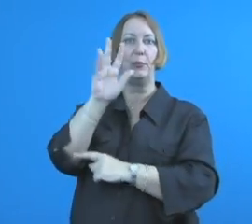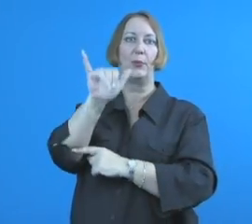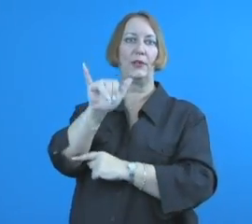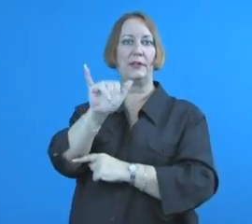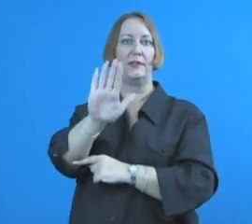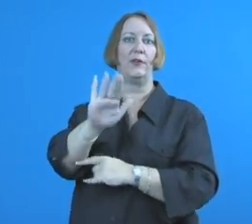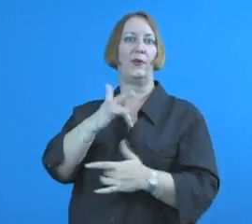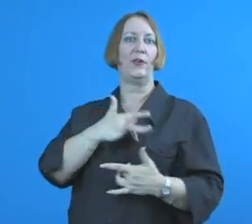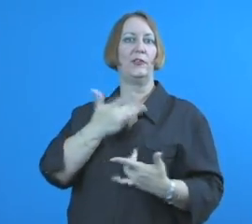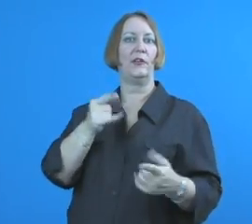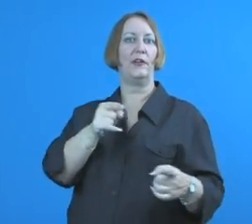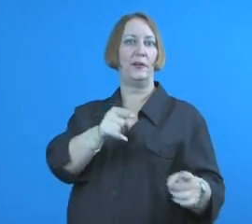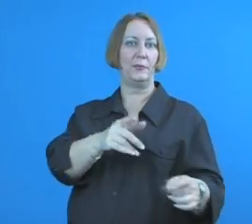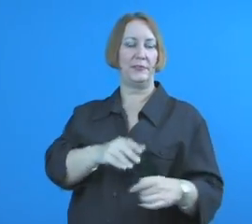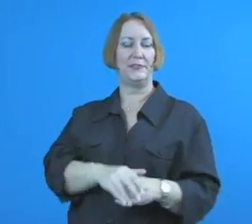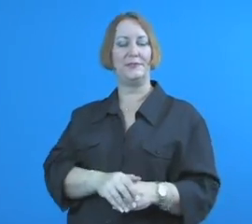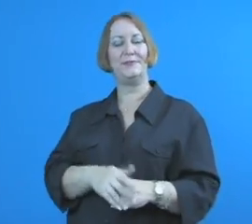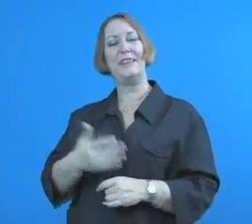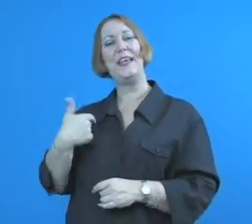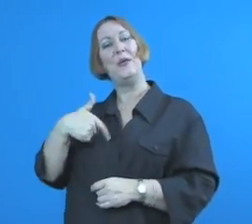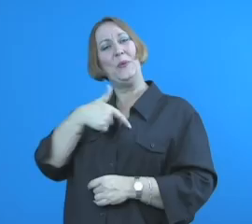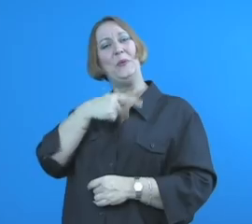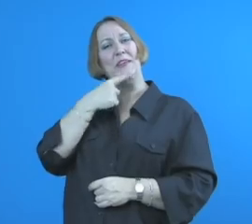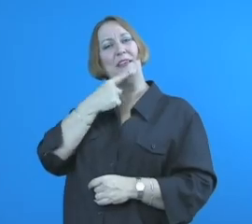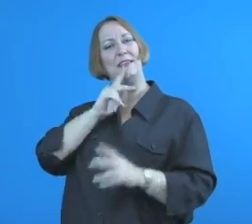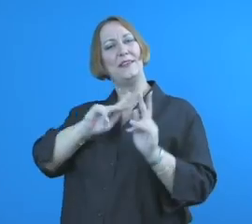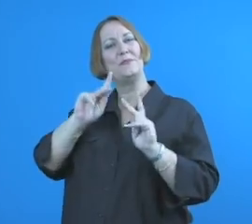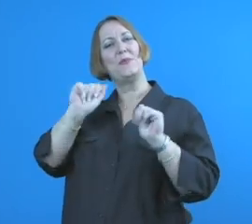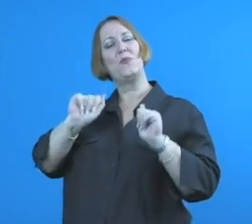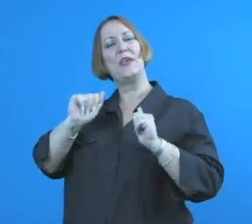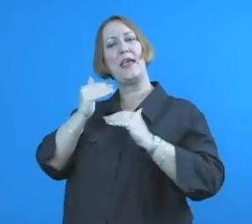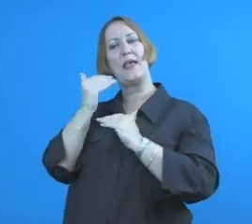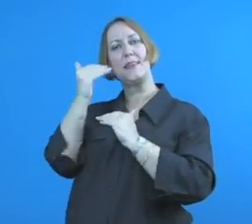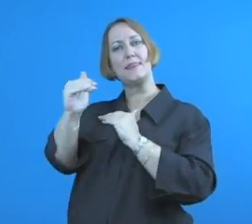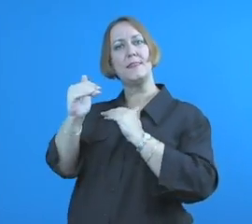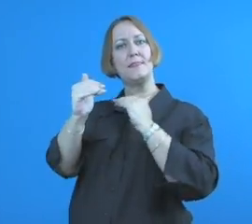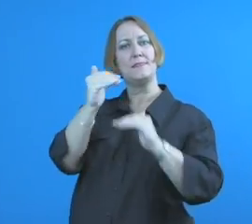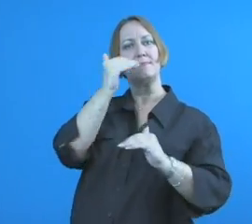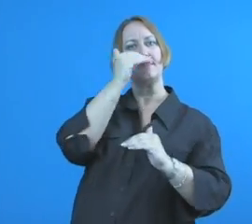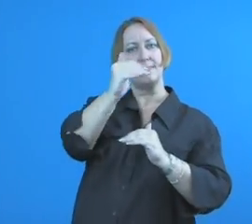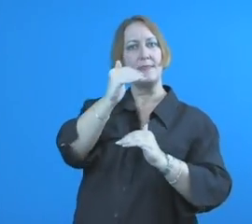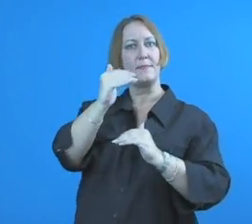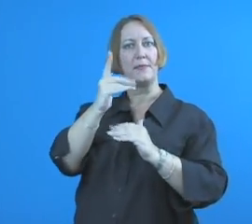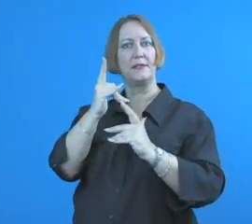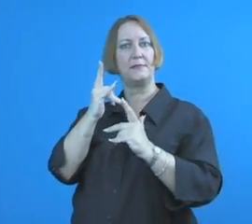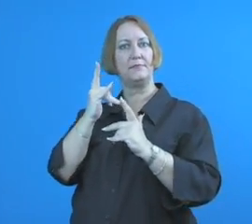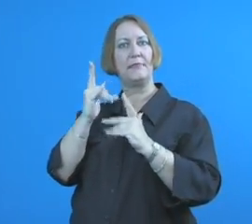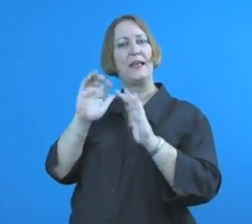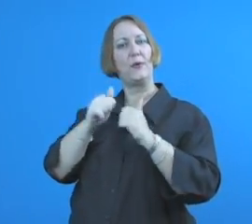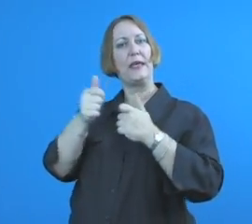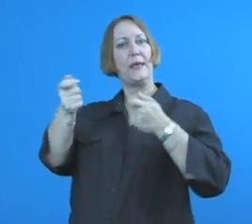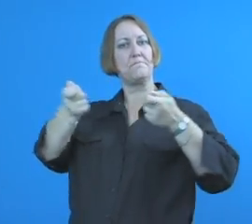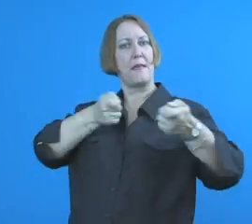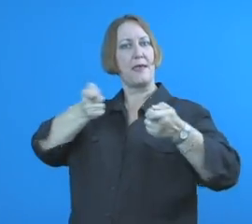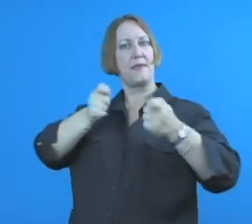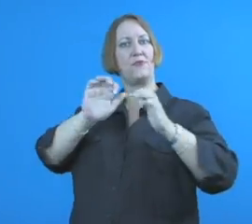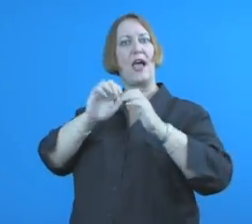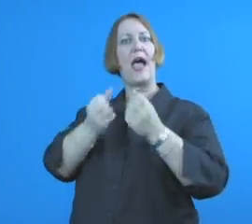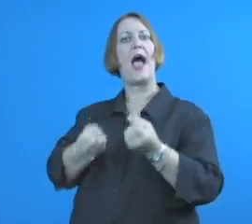are able to regulate what information we get and how we receive it. Yet for the majority of people who are deaf or